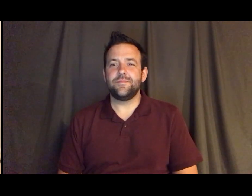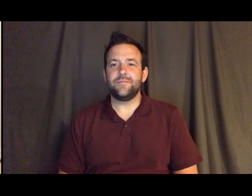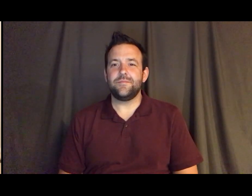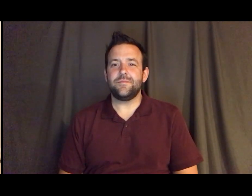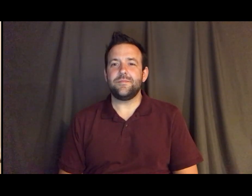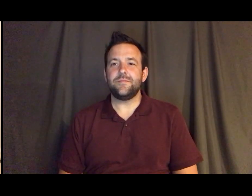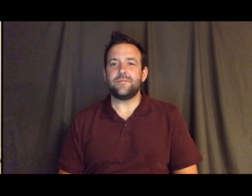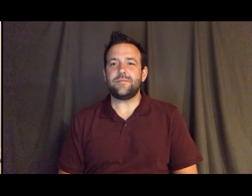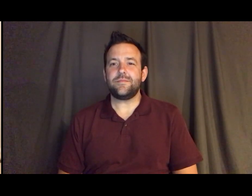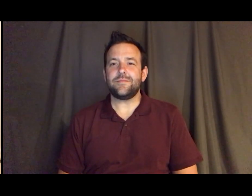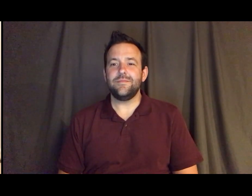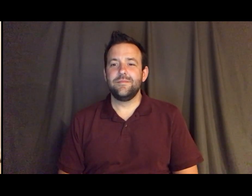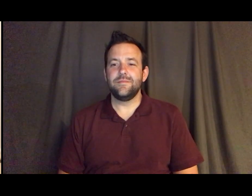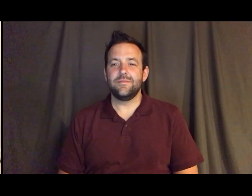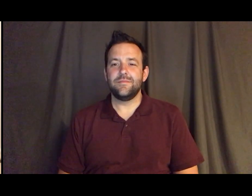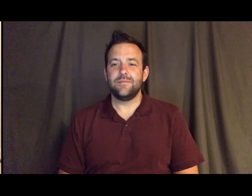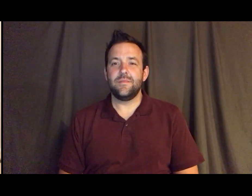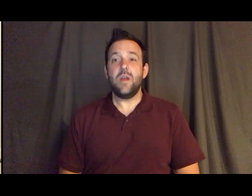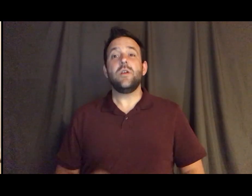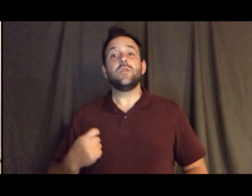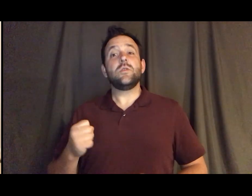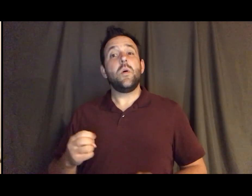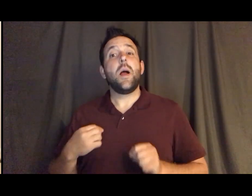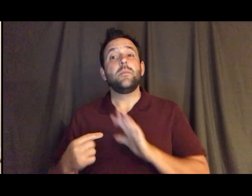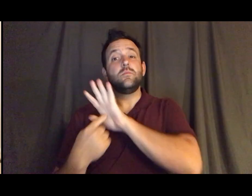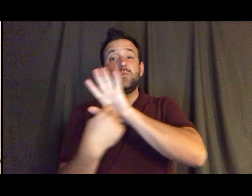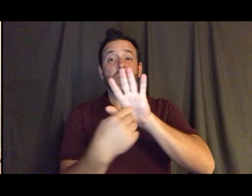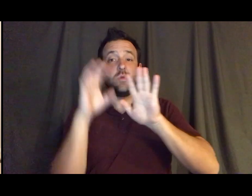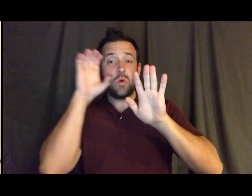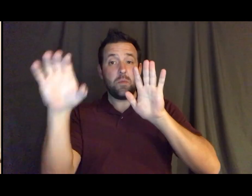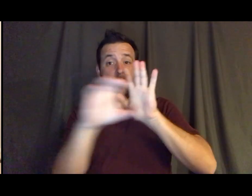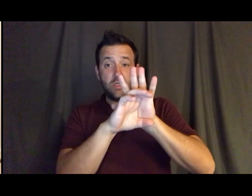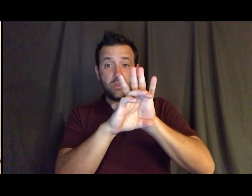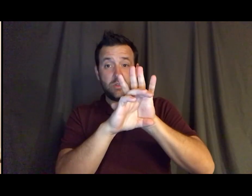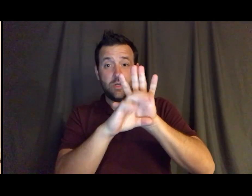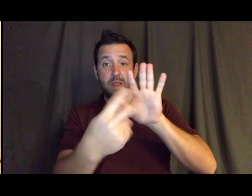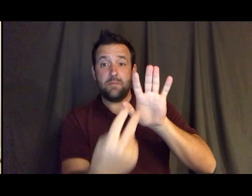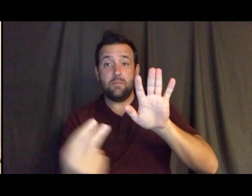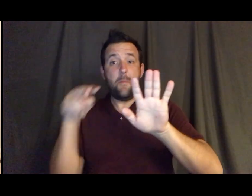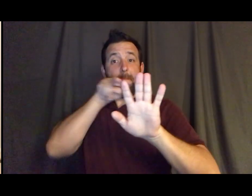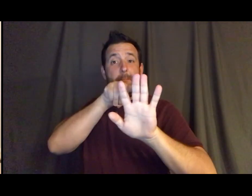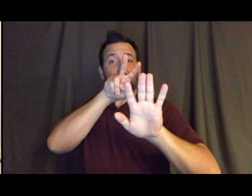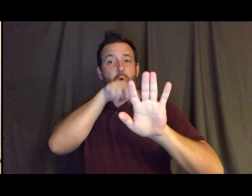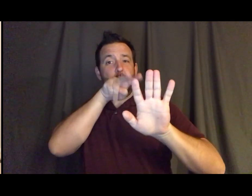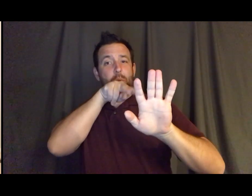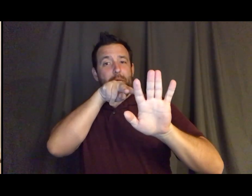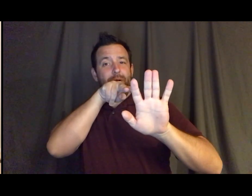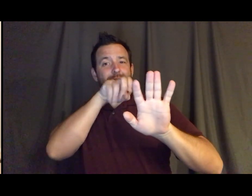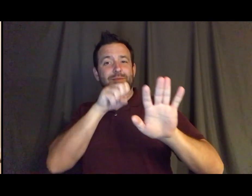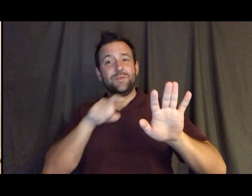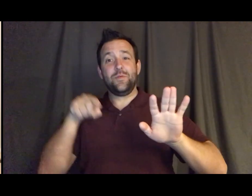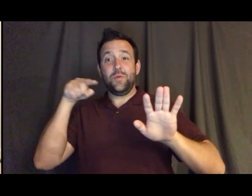I'm going to show you the pictures while I read. All the words are on the opposite pages, so you get to look at the lovely pictures while I read. Fabulous.